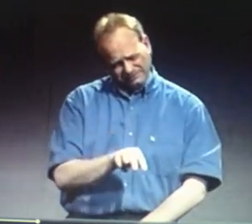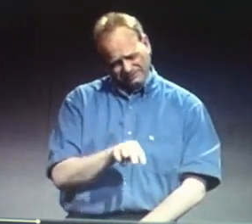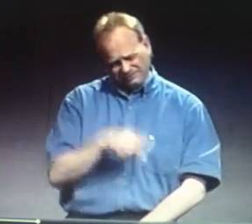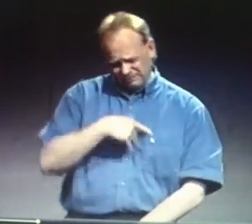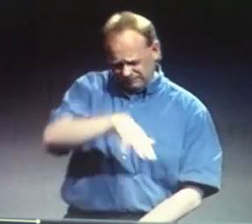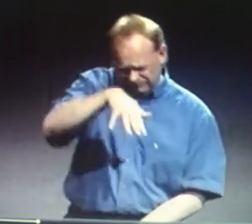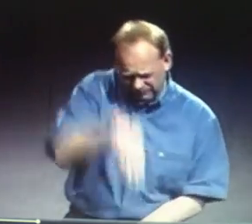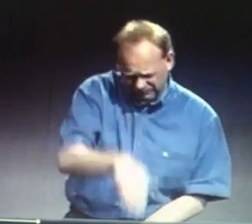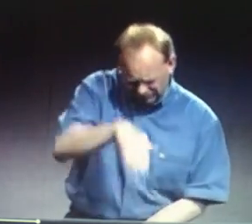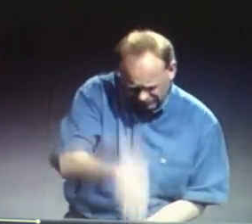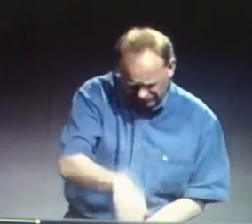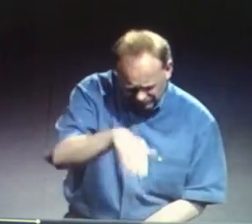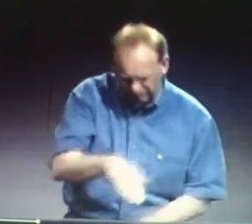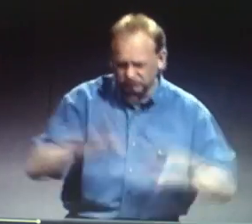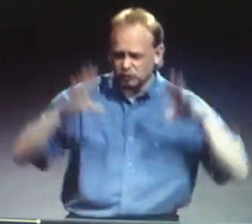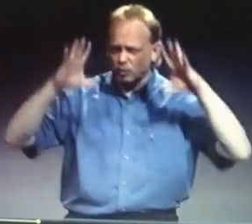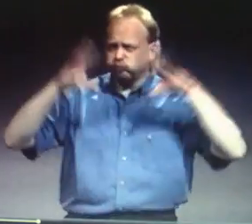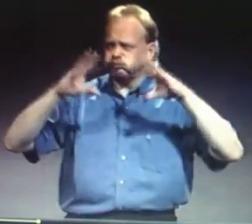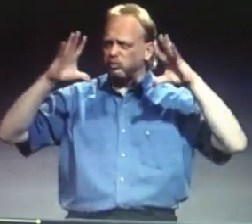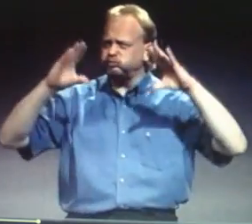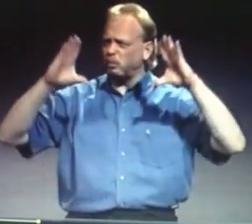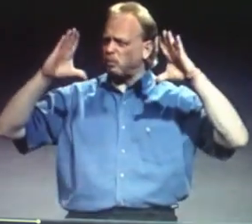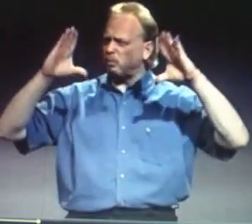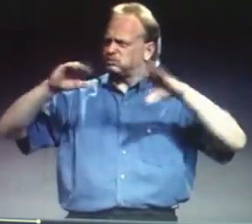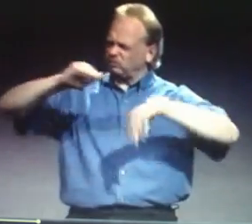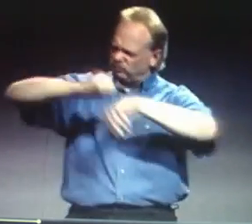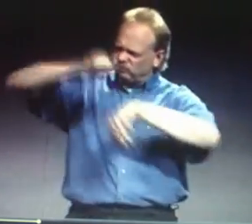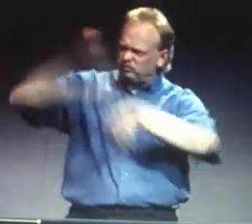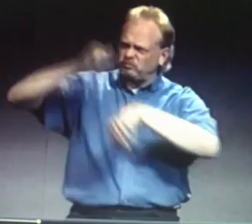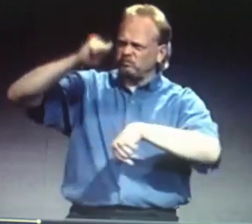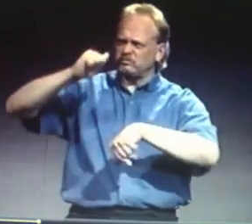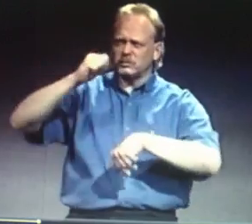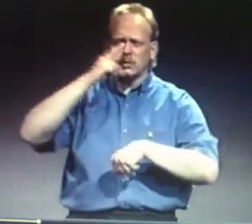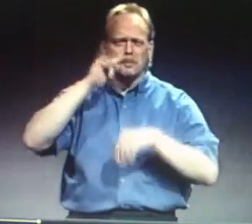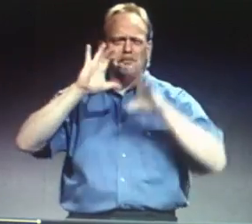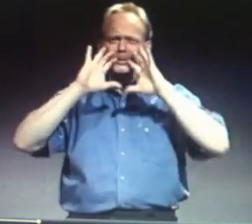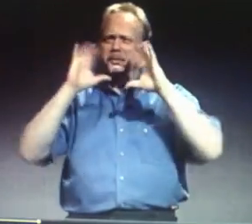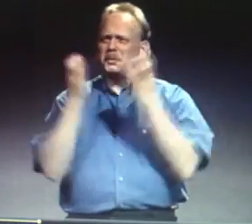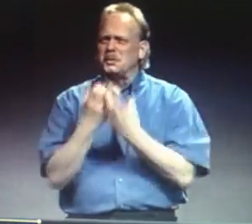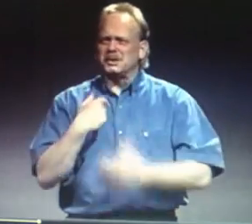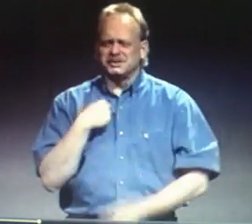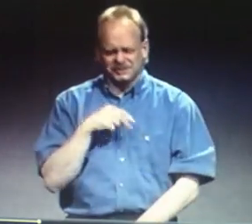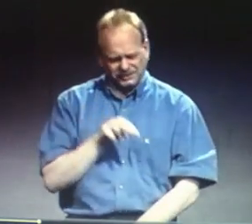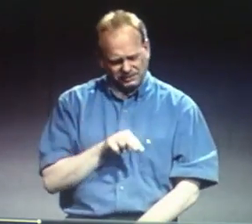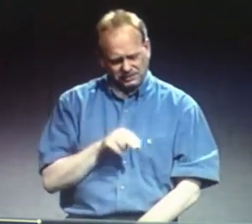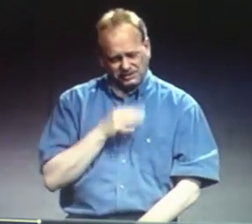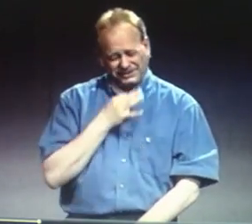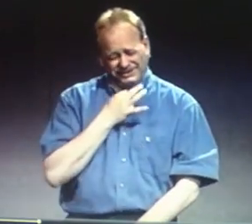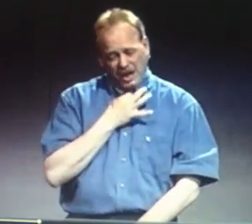So I go over, and I'm looking at the pile of guts, and I start poking at